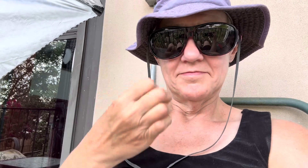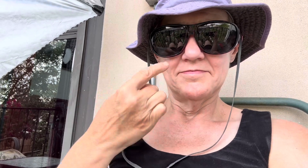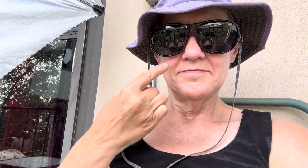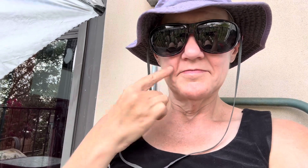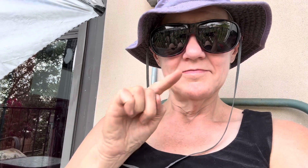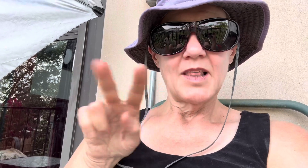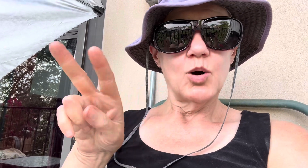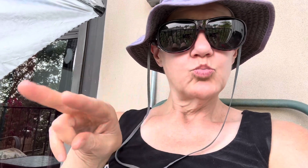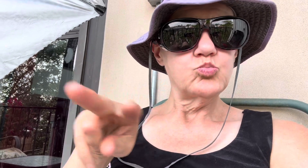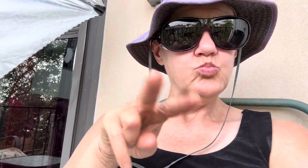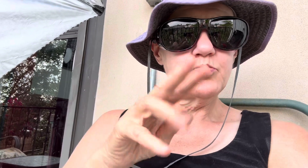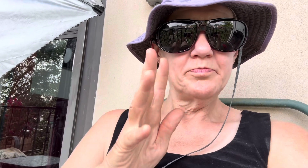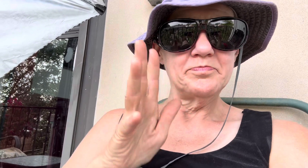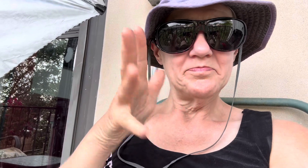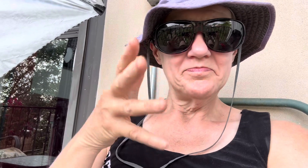repair.